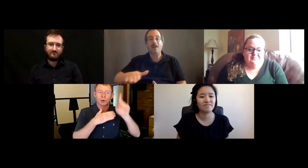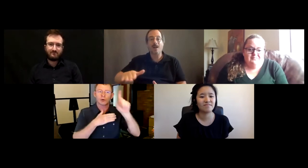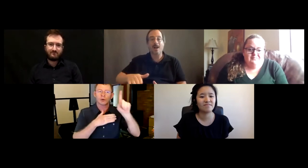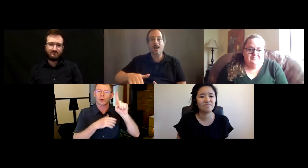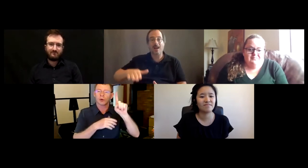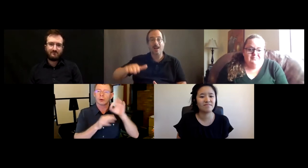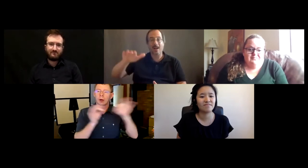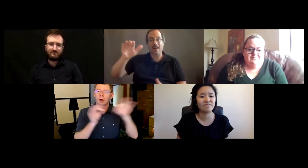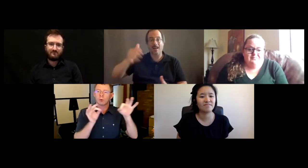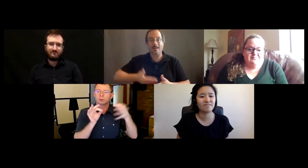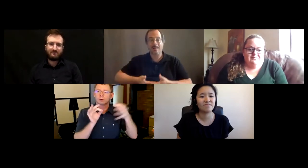And I think that